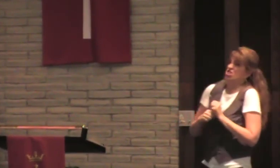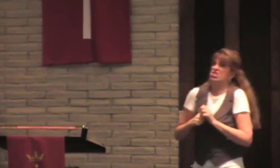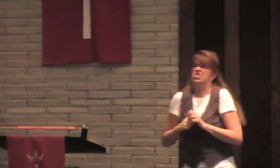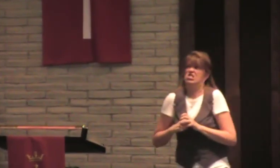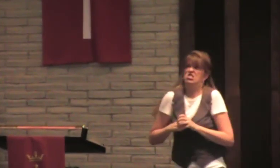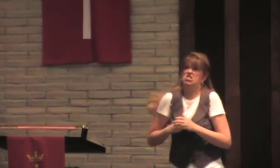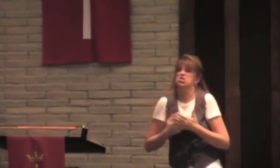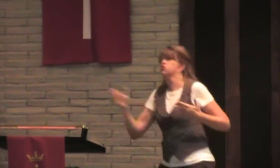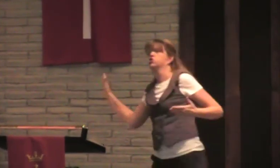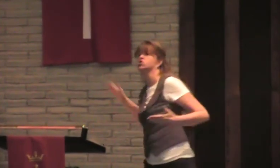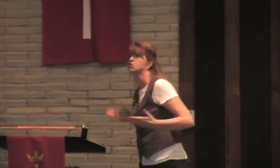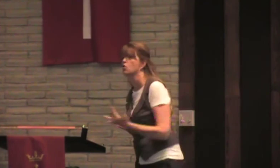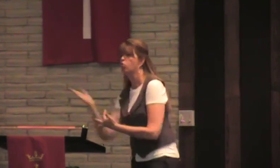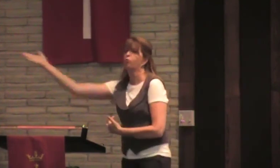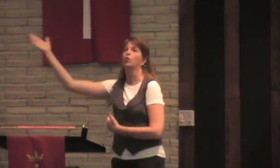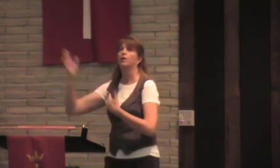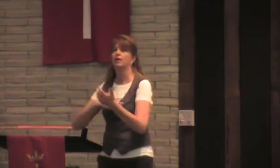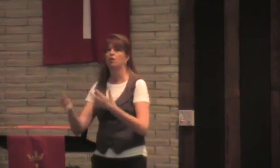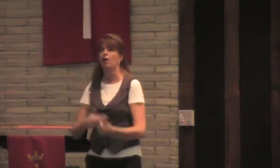open